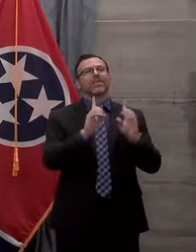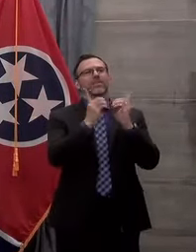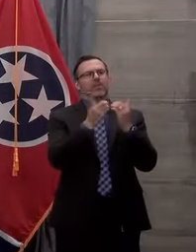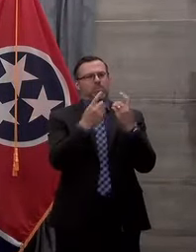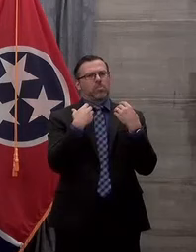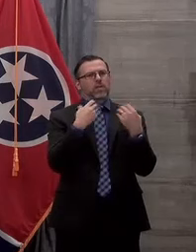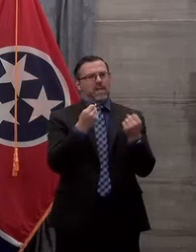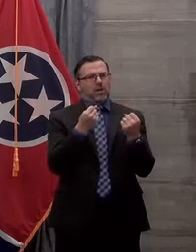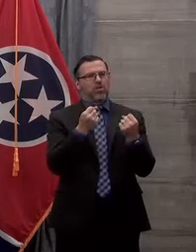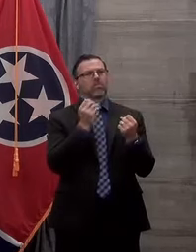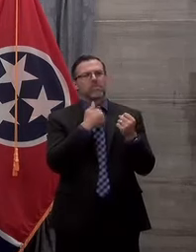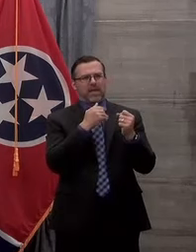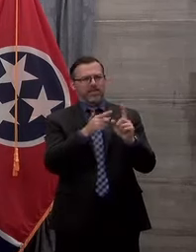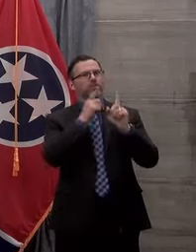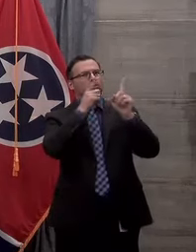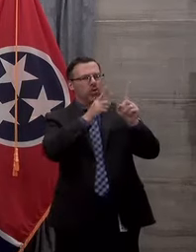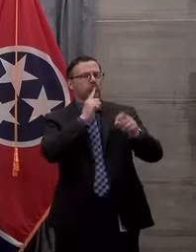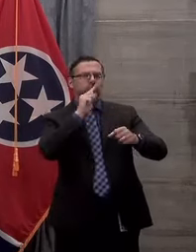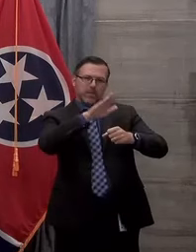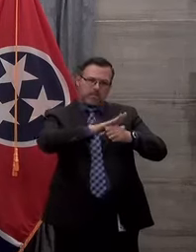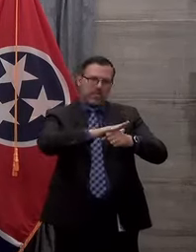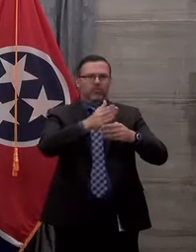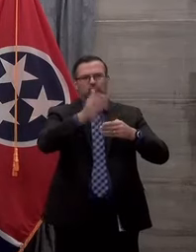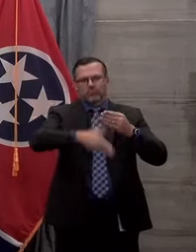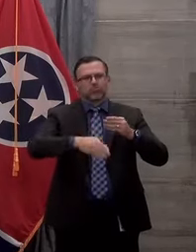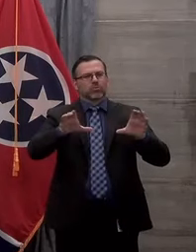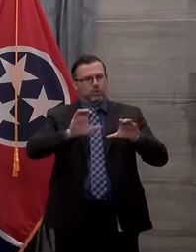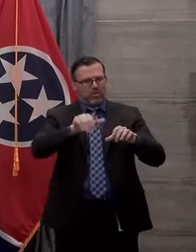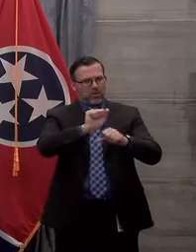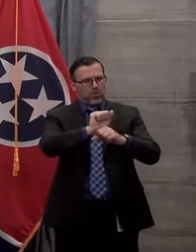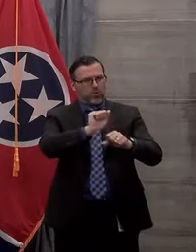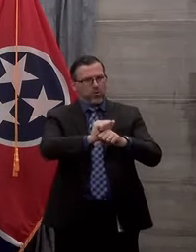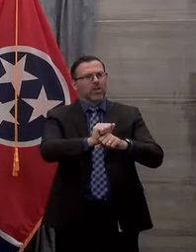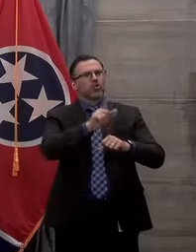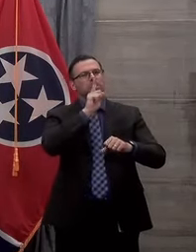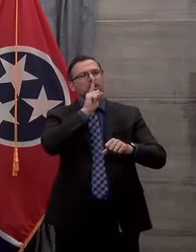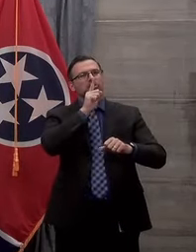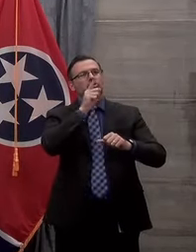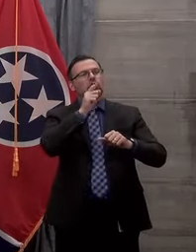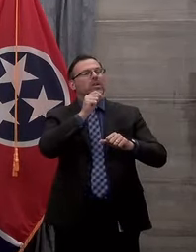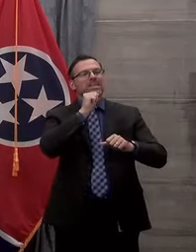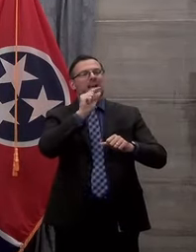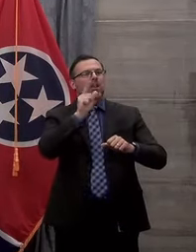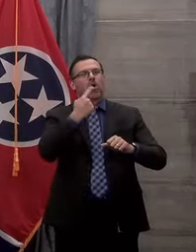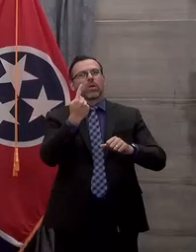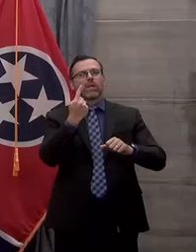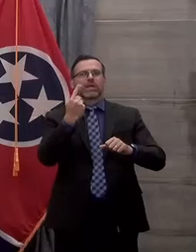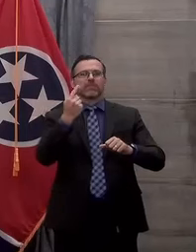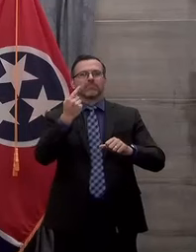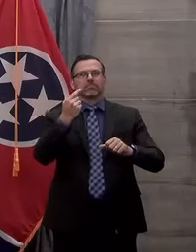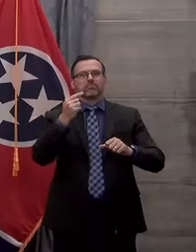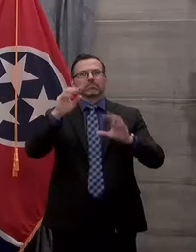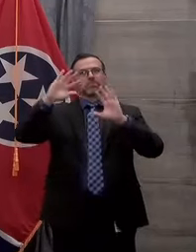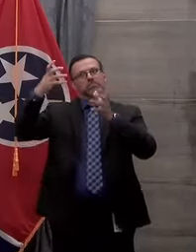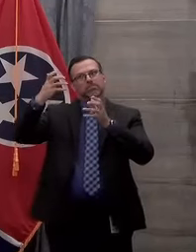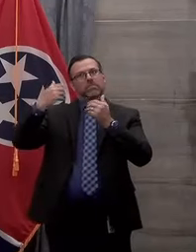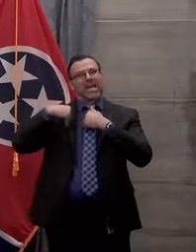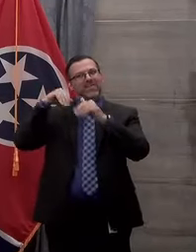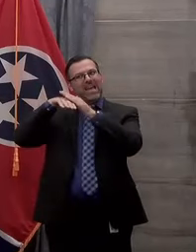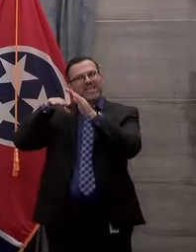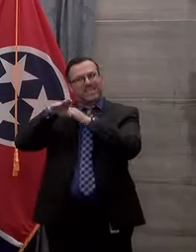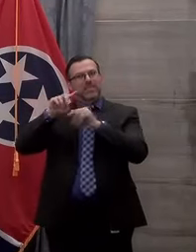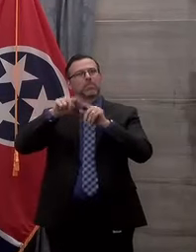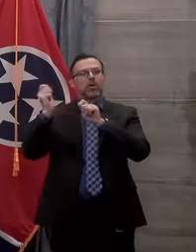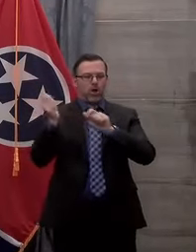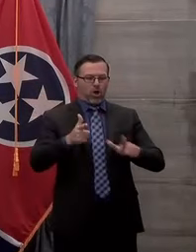work, and we are also committed to addressing and advancing health equity. Over the past 6 weeks, the Office of Minority Health and